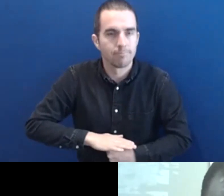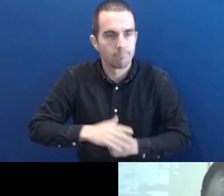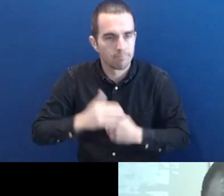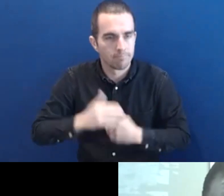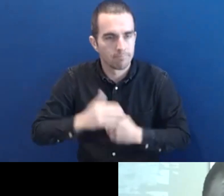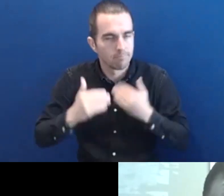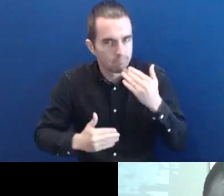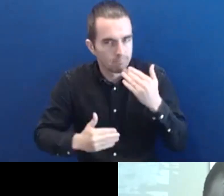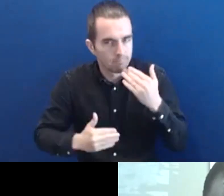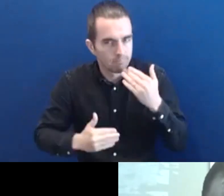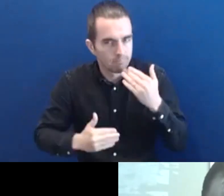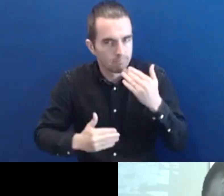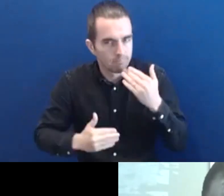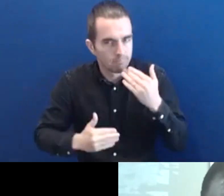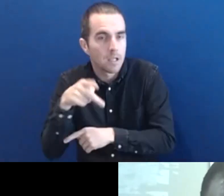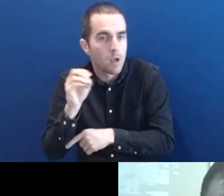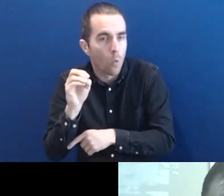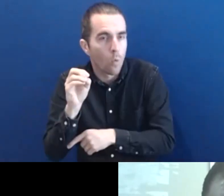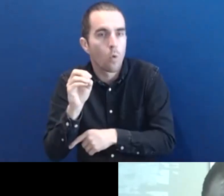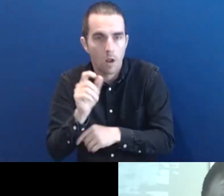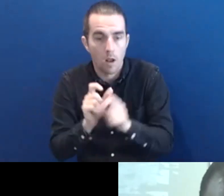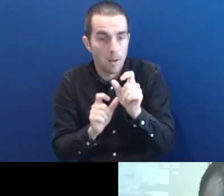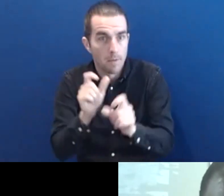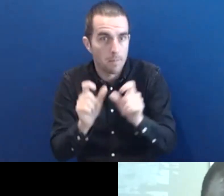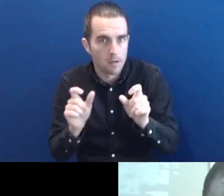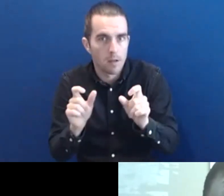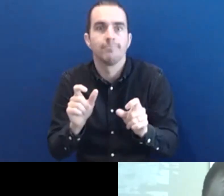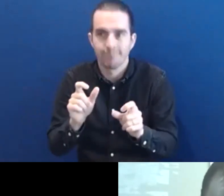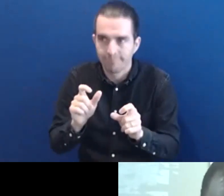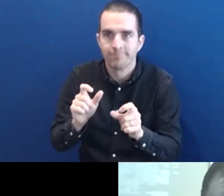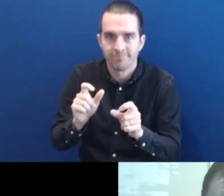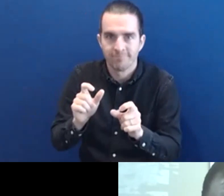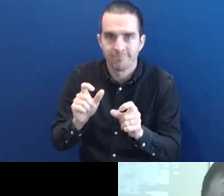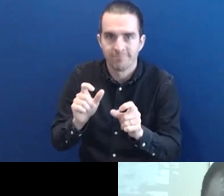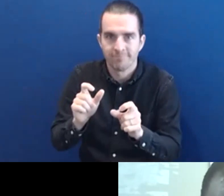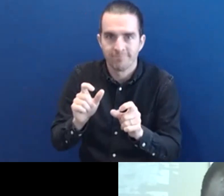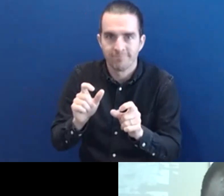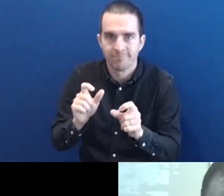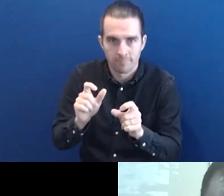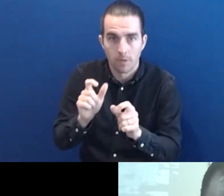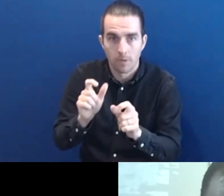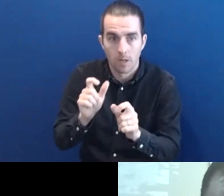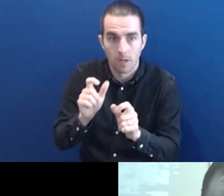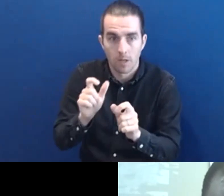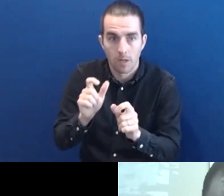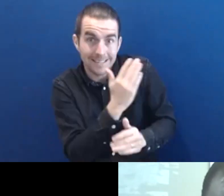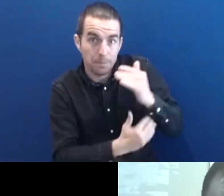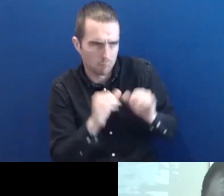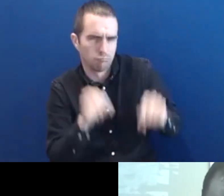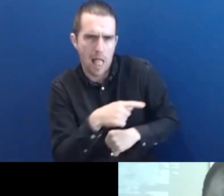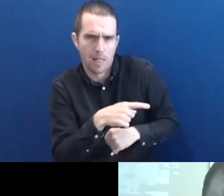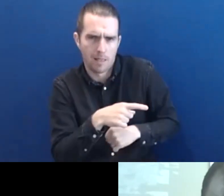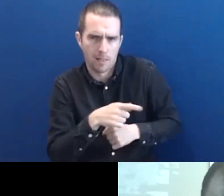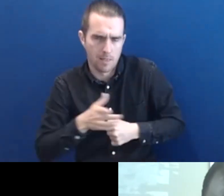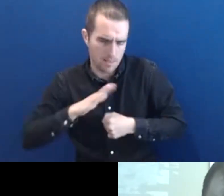potential when they are given a space and opportunities to participate.